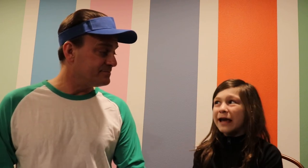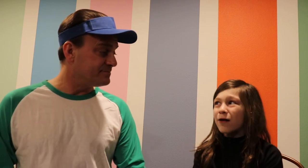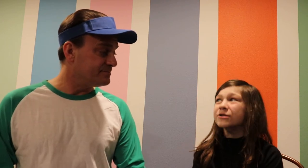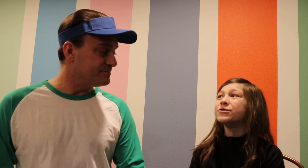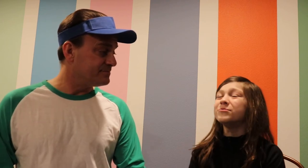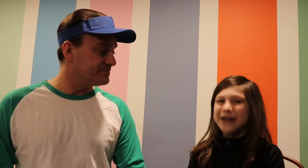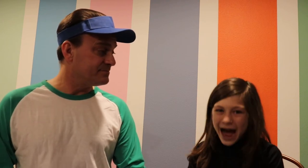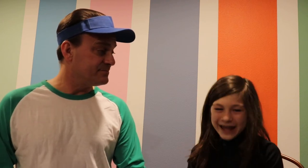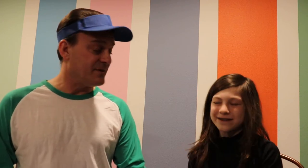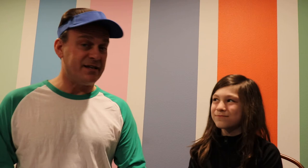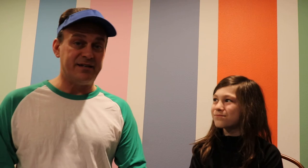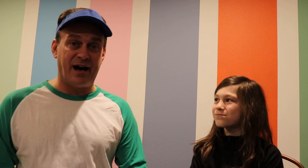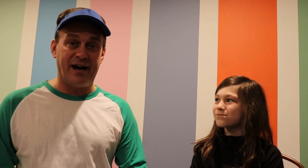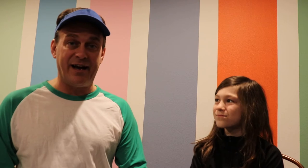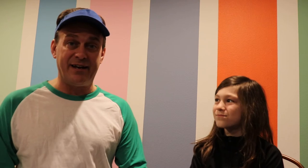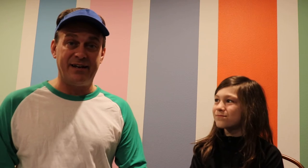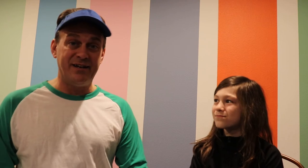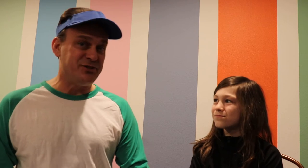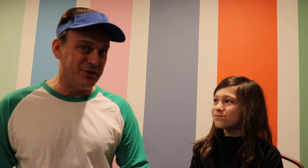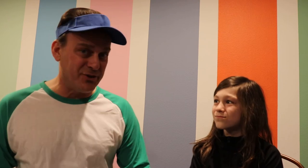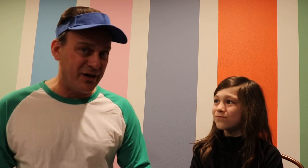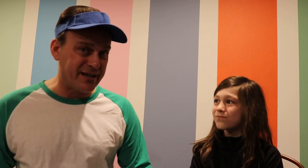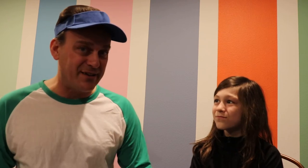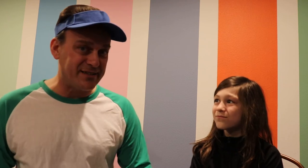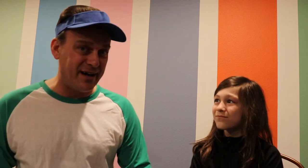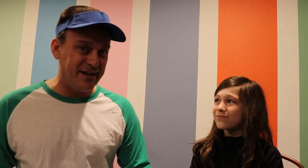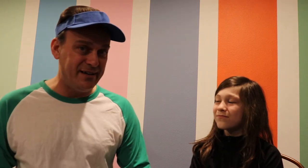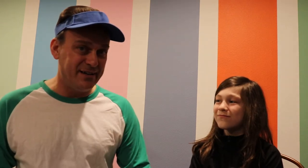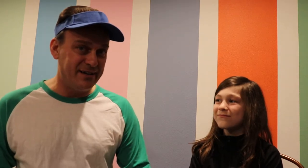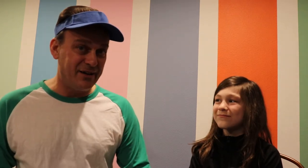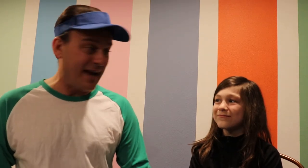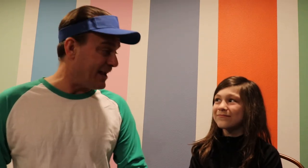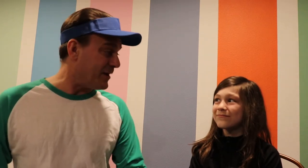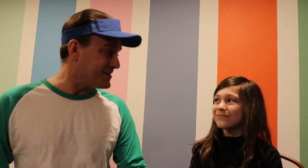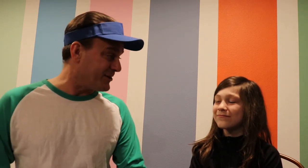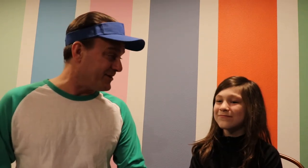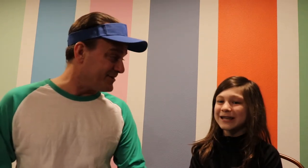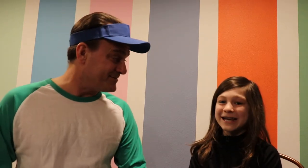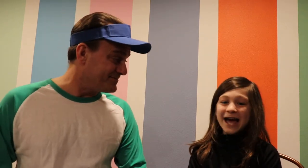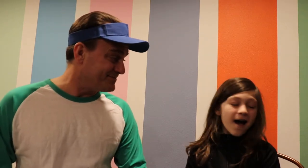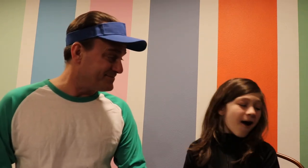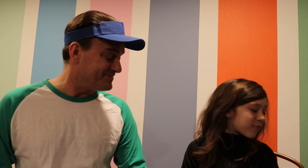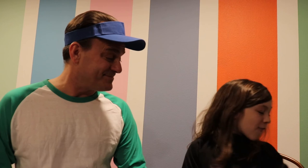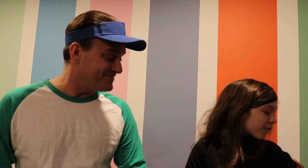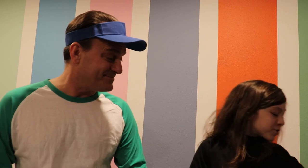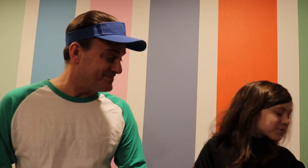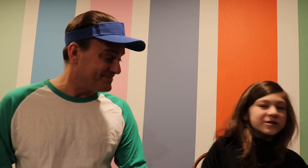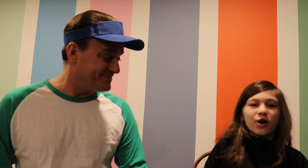count to 9. 9. Do you know how to count to 9? I can't wait to learn. Well, first we're going to start